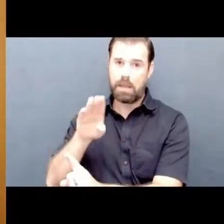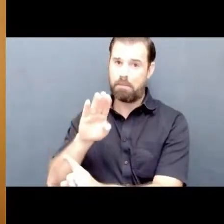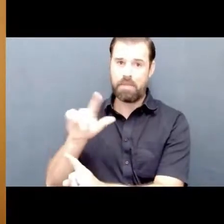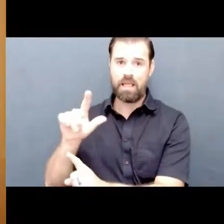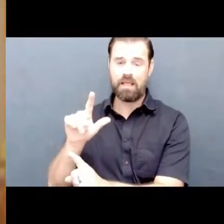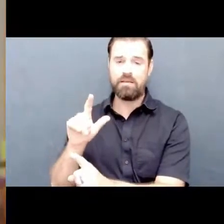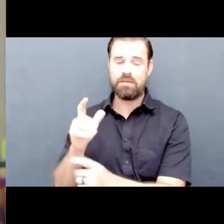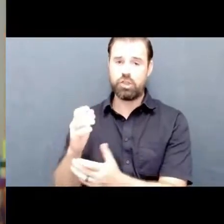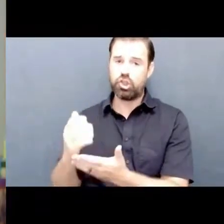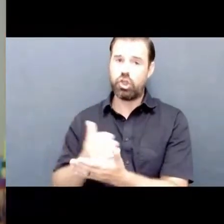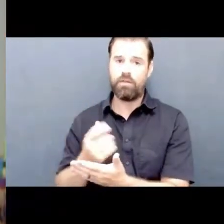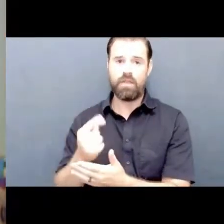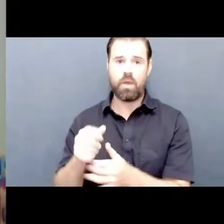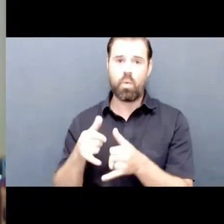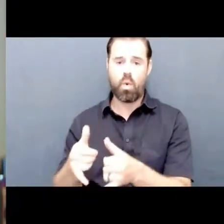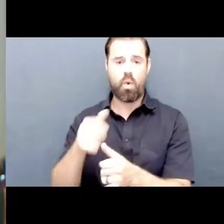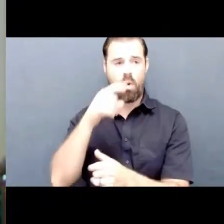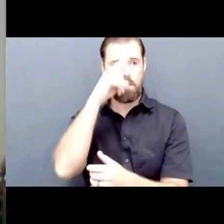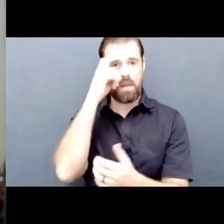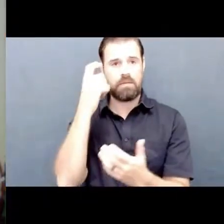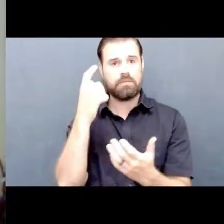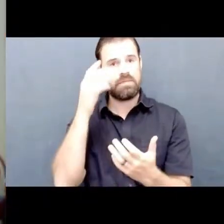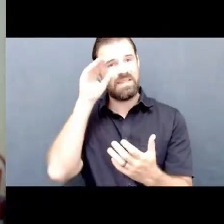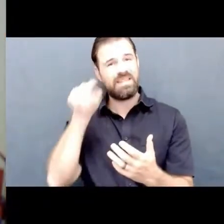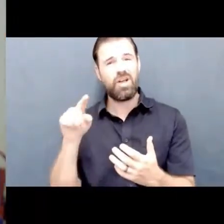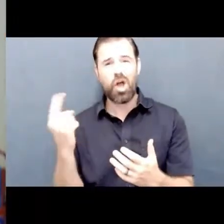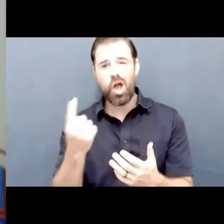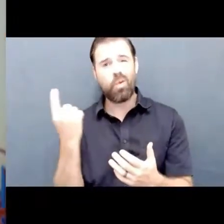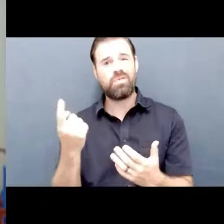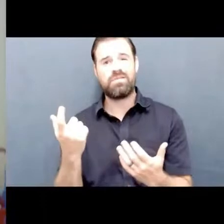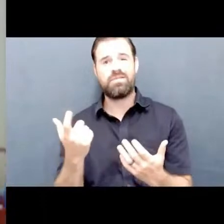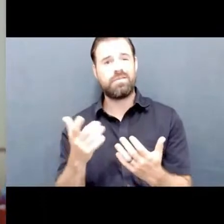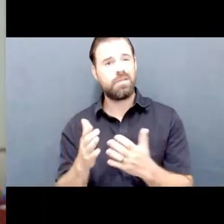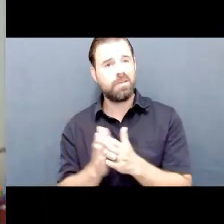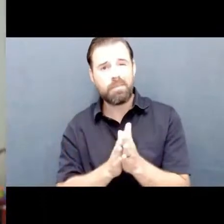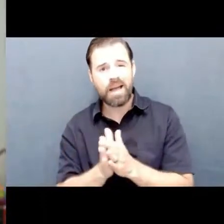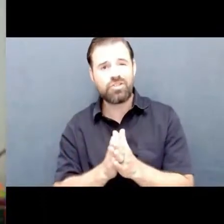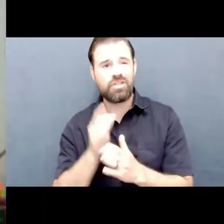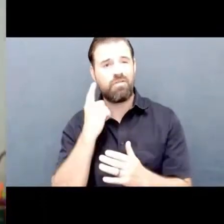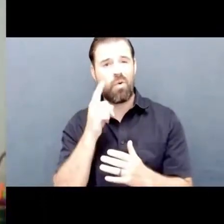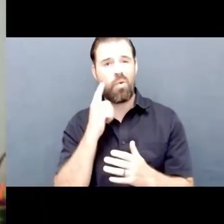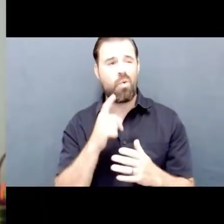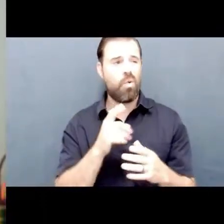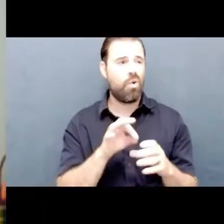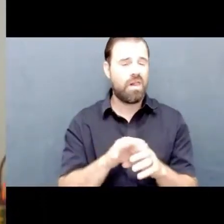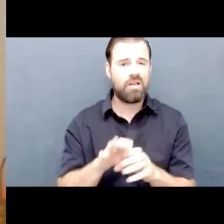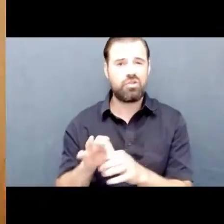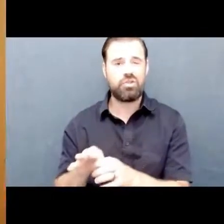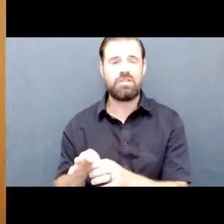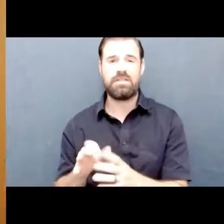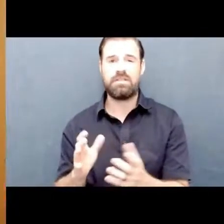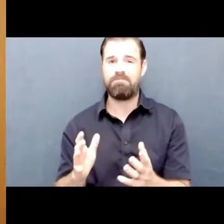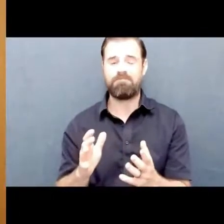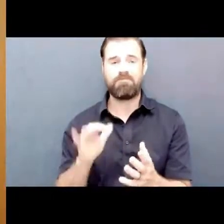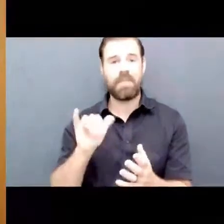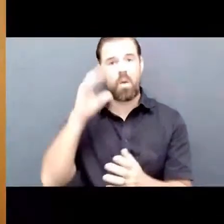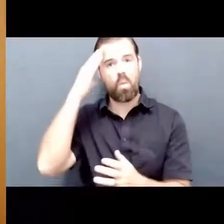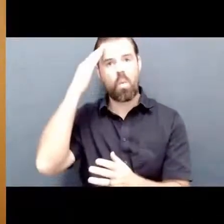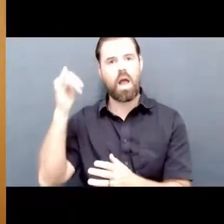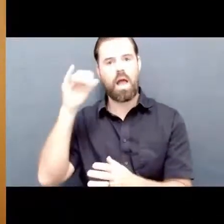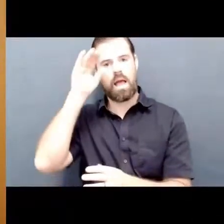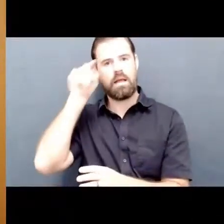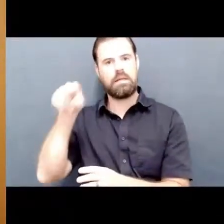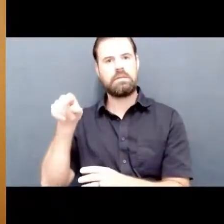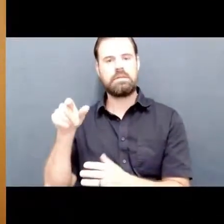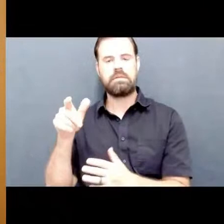award because he has always, again, had a passion for elections. I think that's why he puts